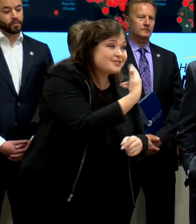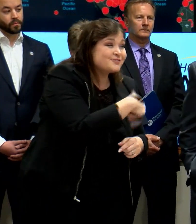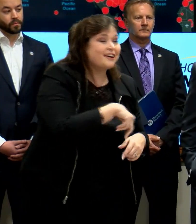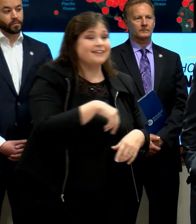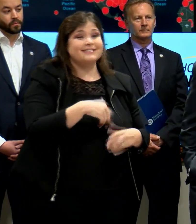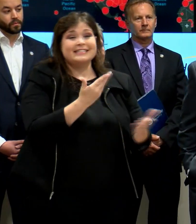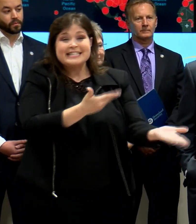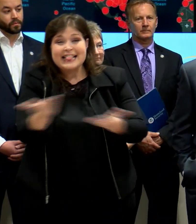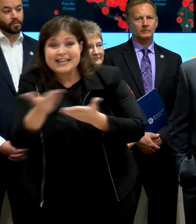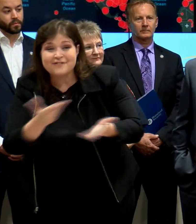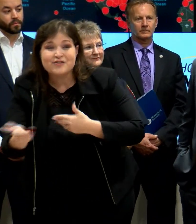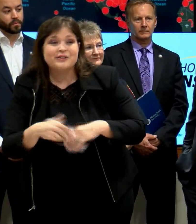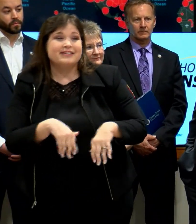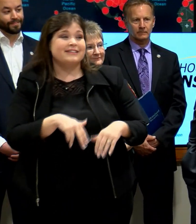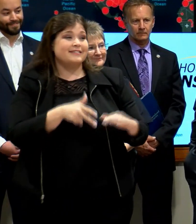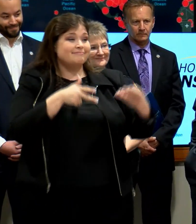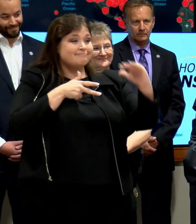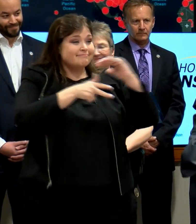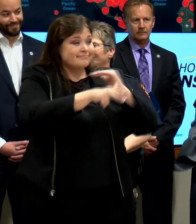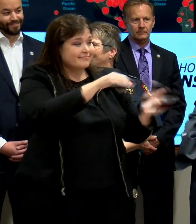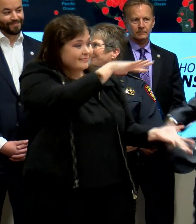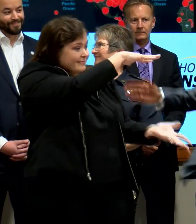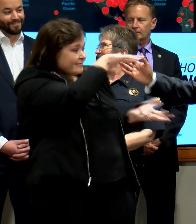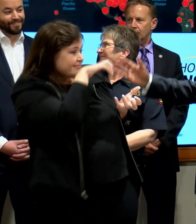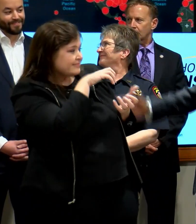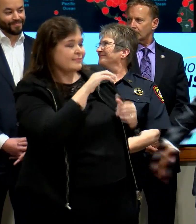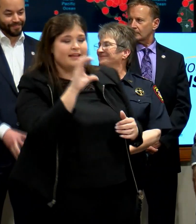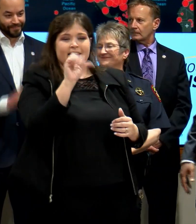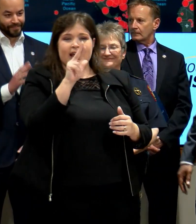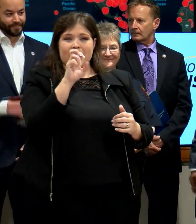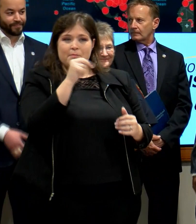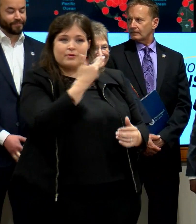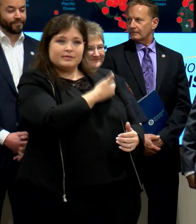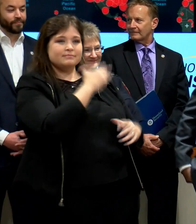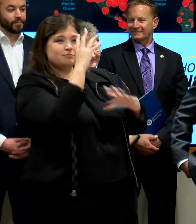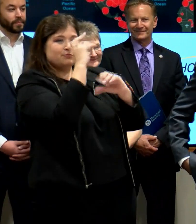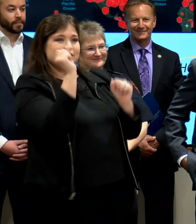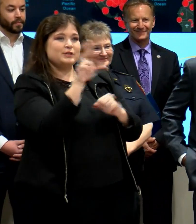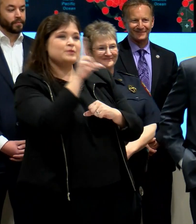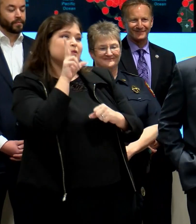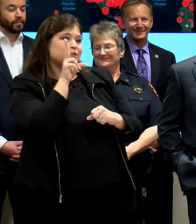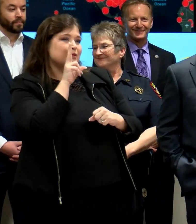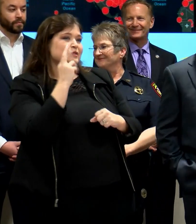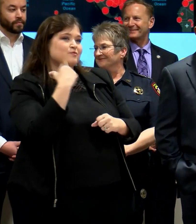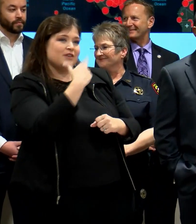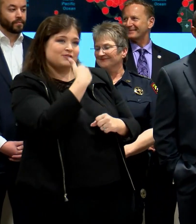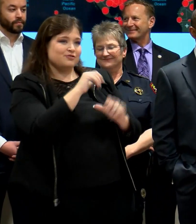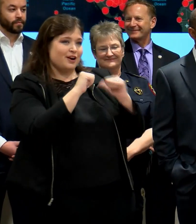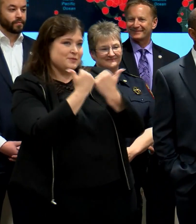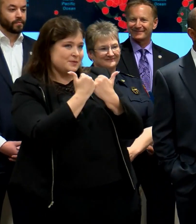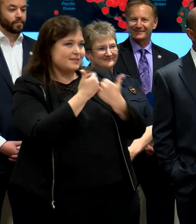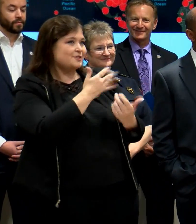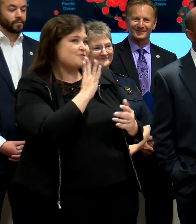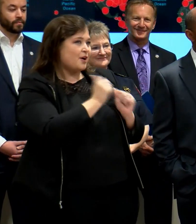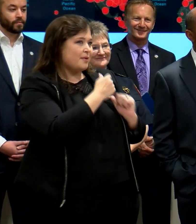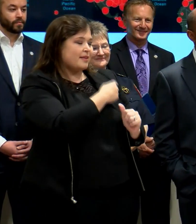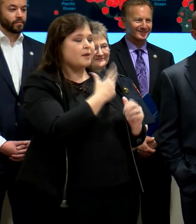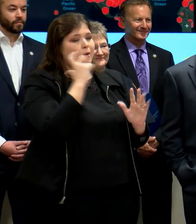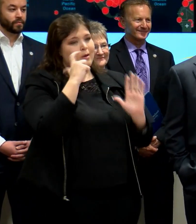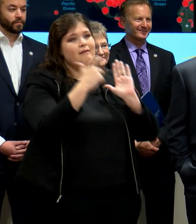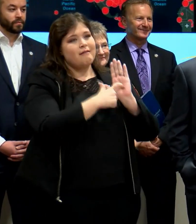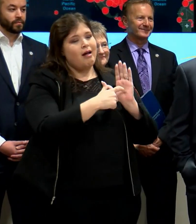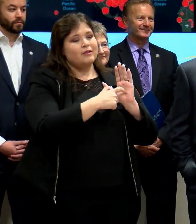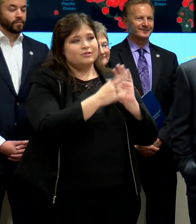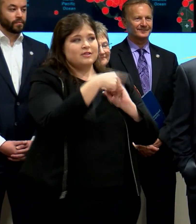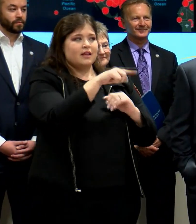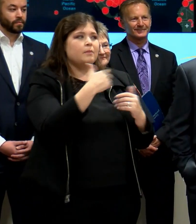with Cameron earlier, that's Cameron, president of the Houston Restaurant Association, and I certainly want to acknowledge them because